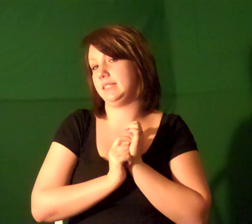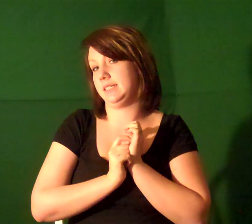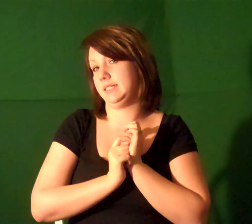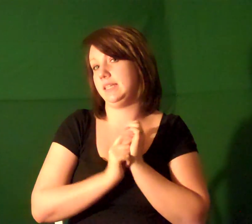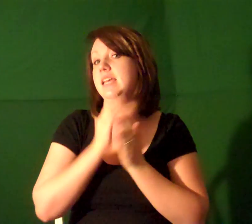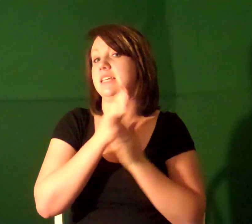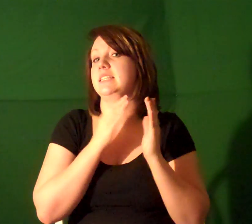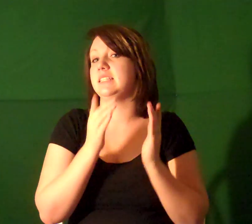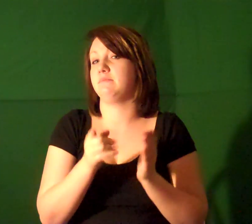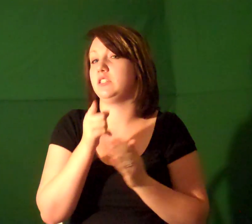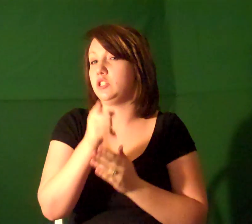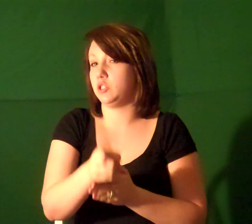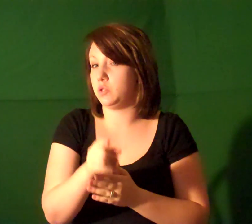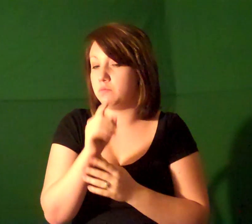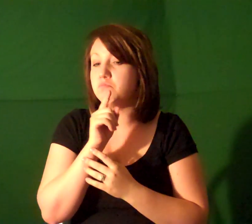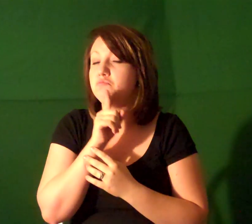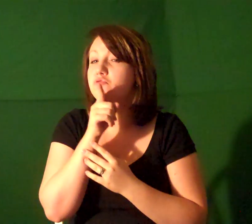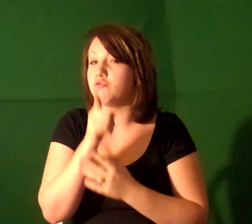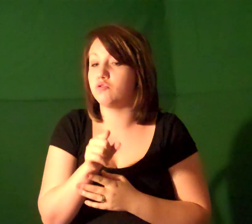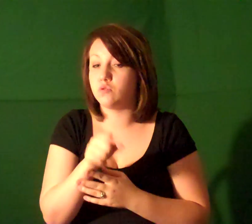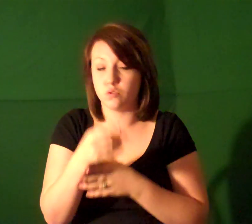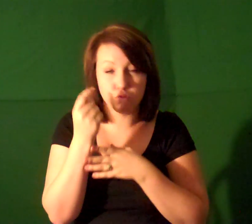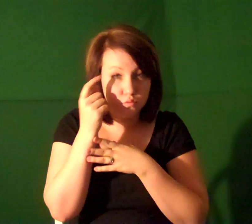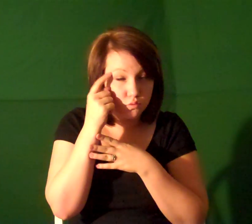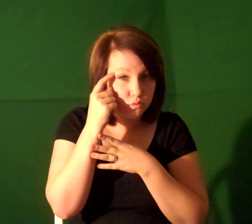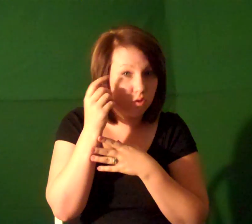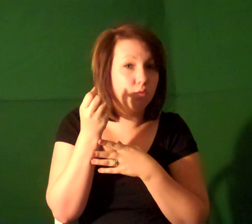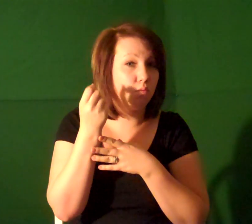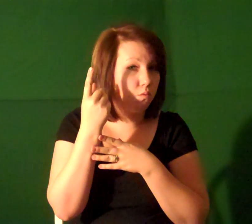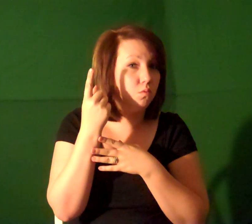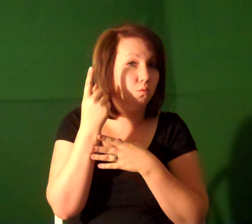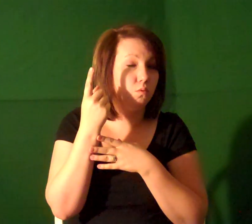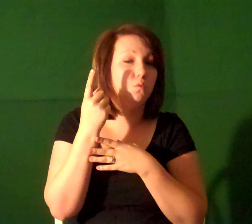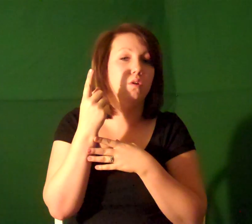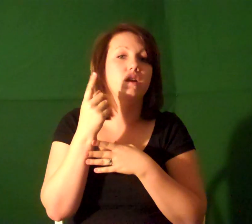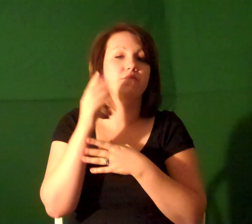something you need to make sure that you're aware of and that you consider when you decide to take the test.